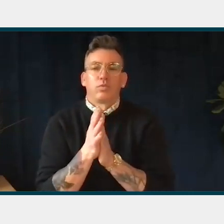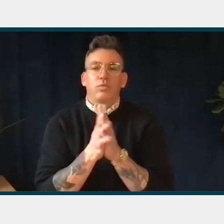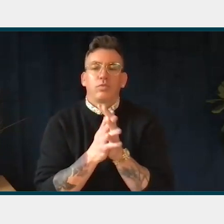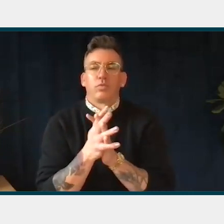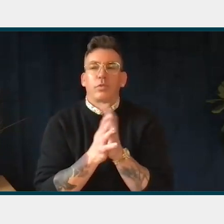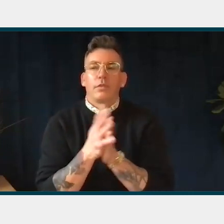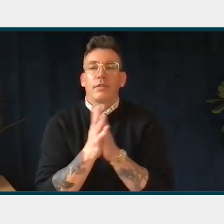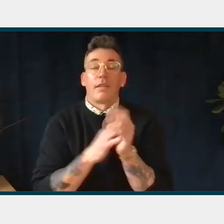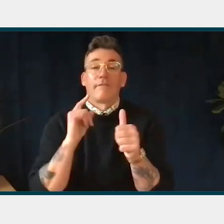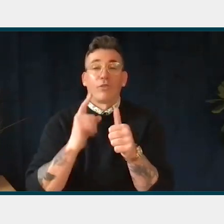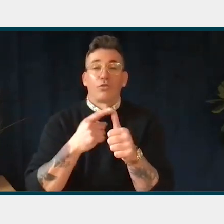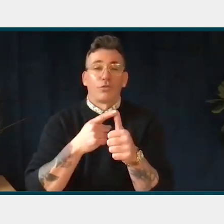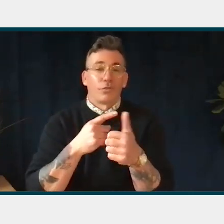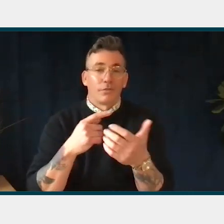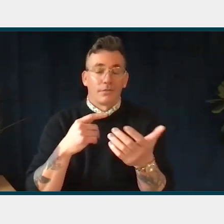Ooh.